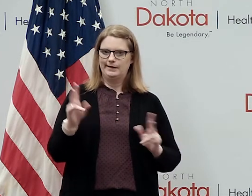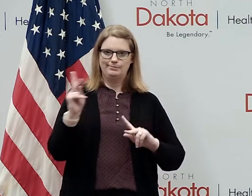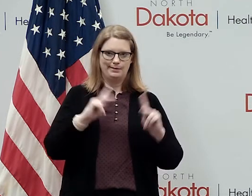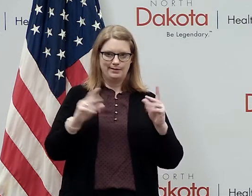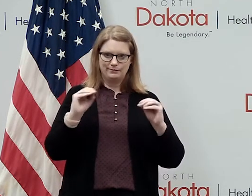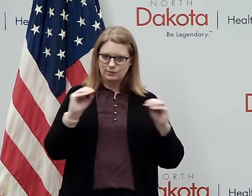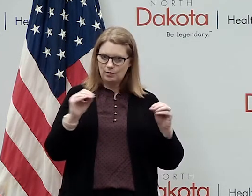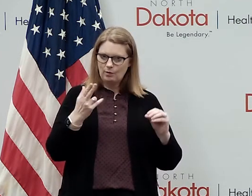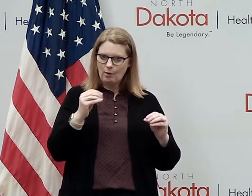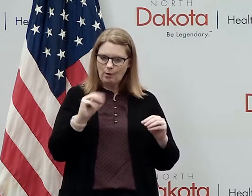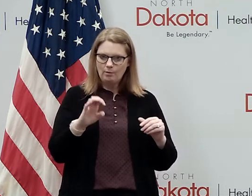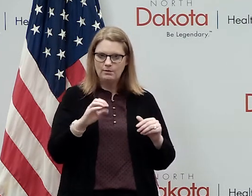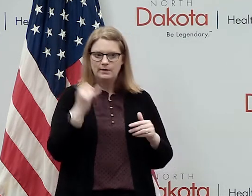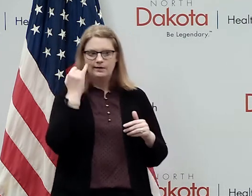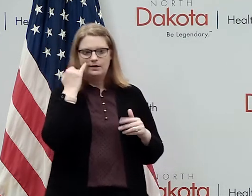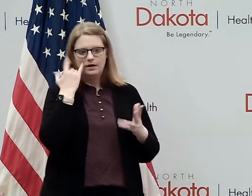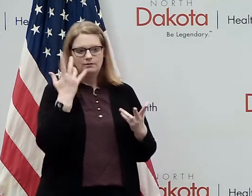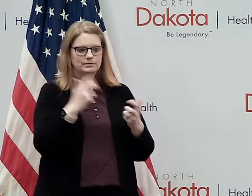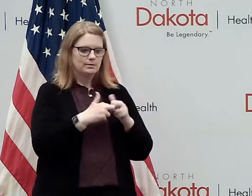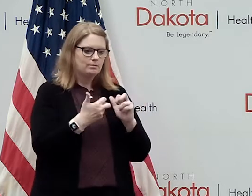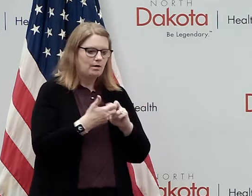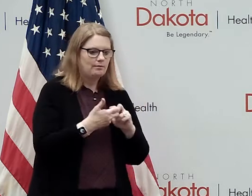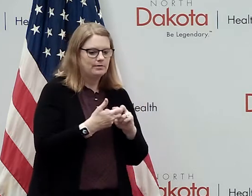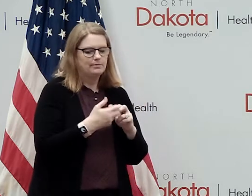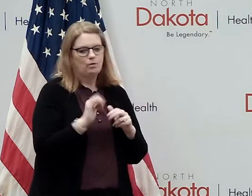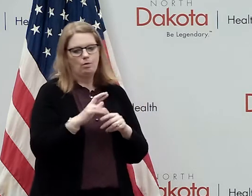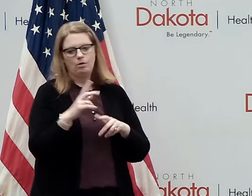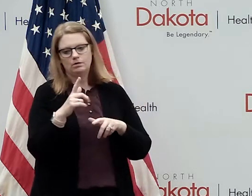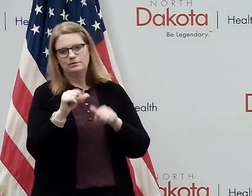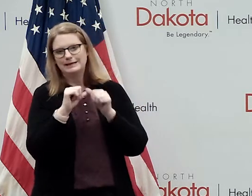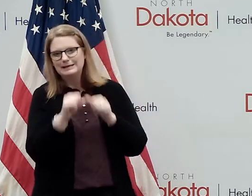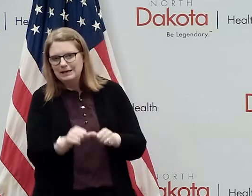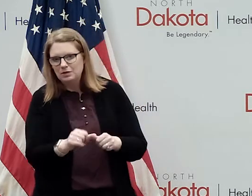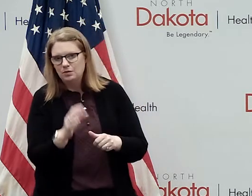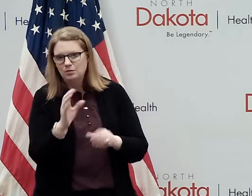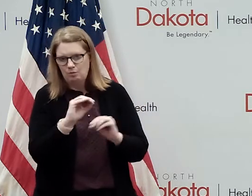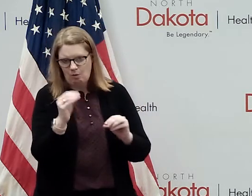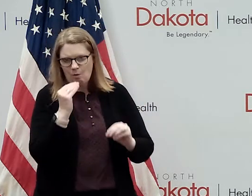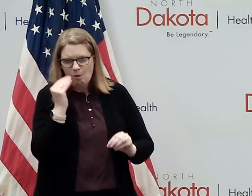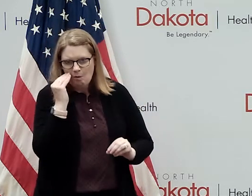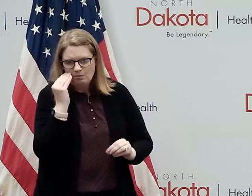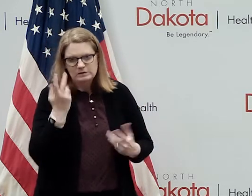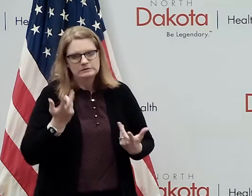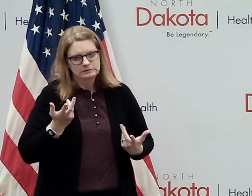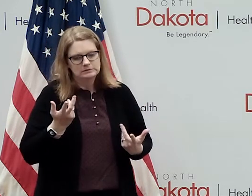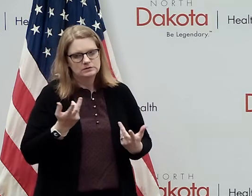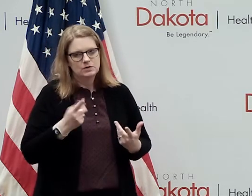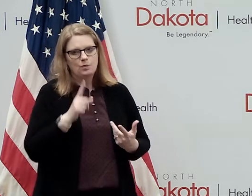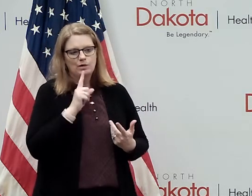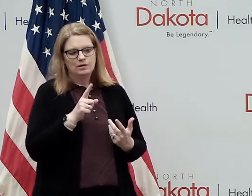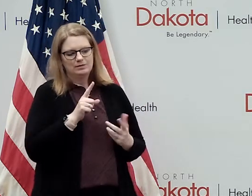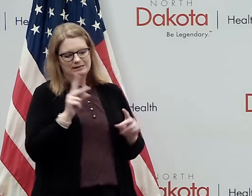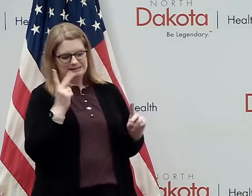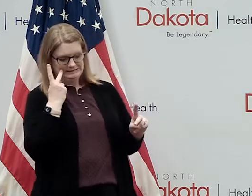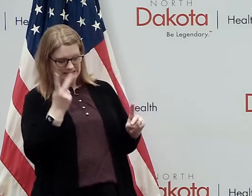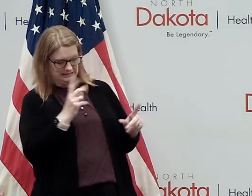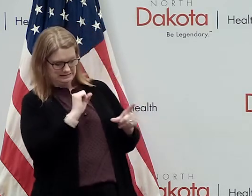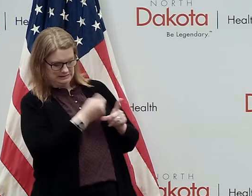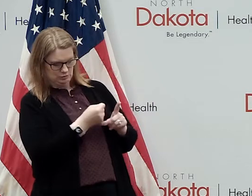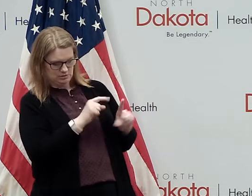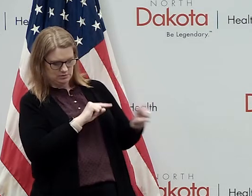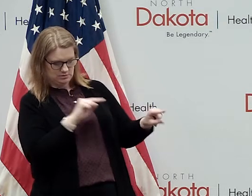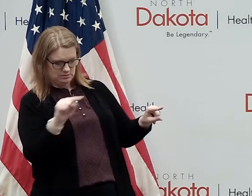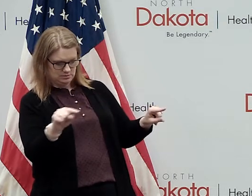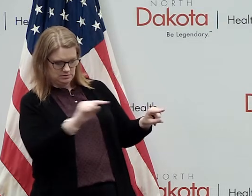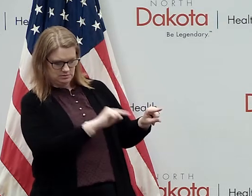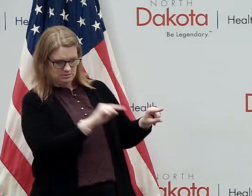that's through a crisis situation or long-term homelessness. So we're going to continue to look at that and continue to build upon it, because that is another silver lining